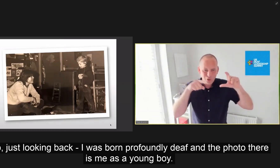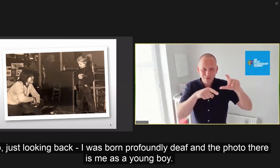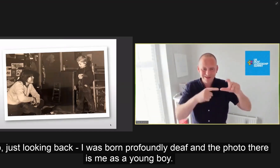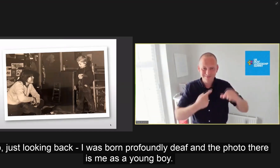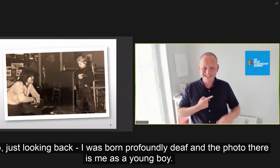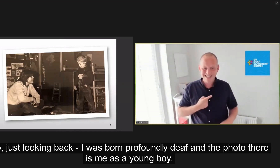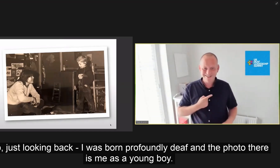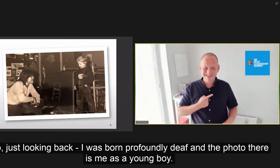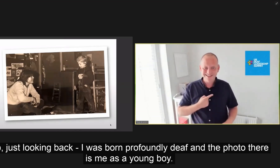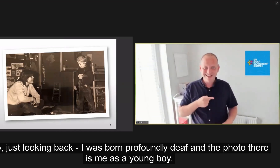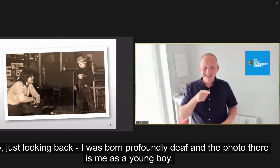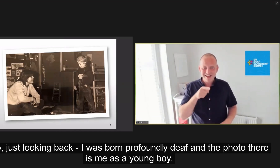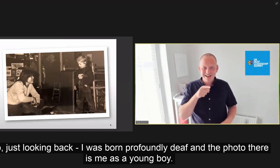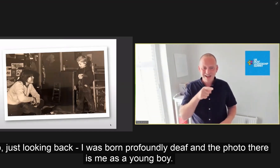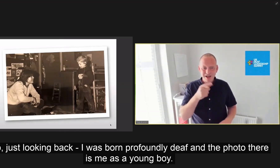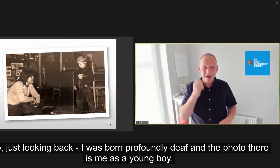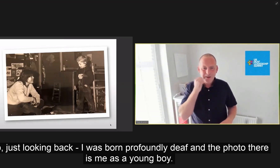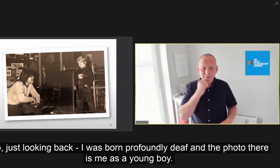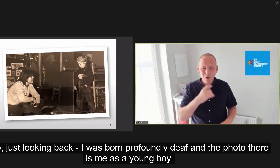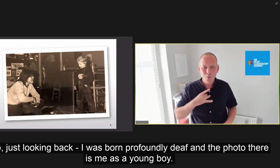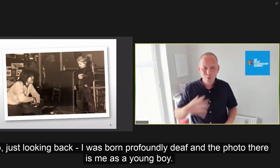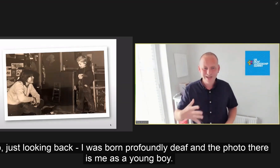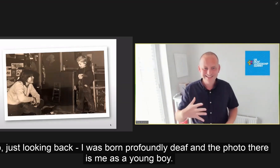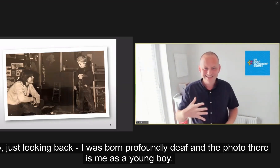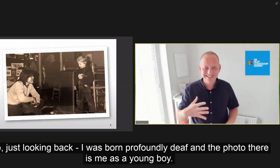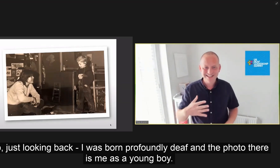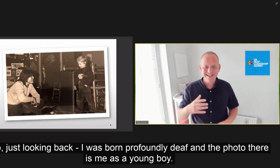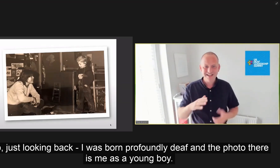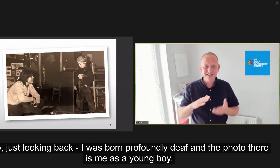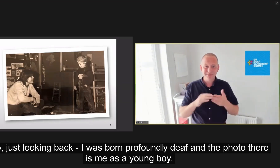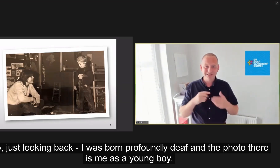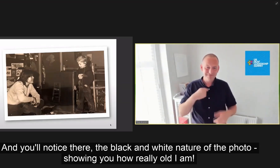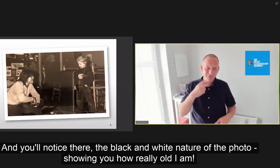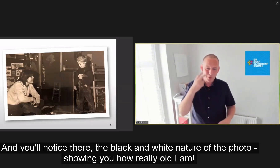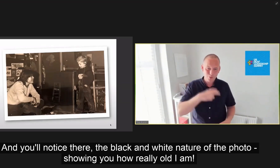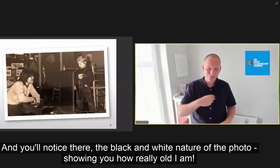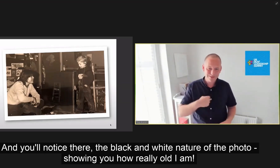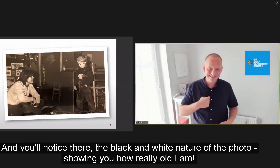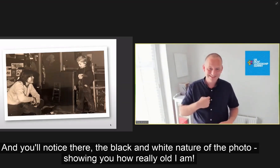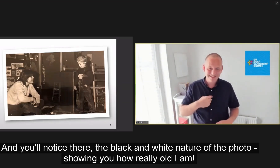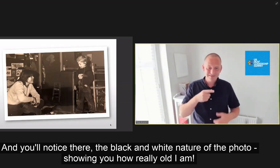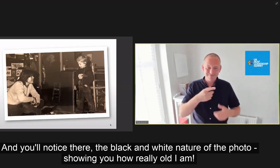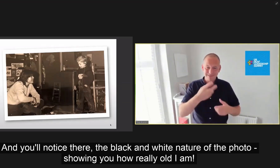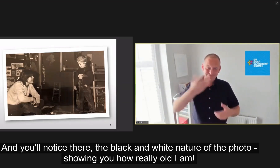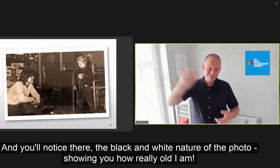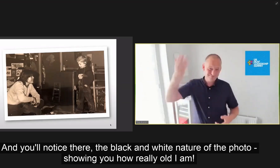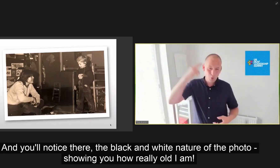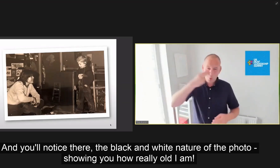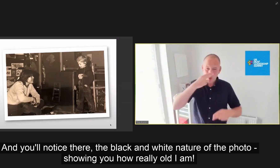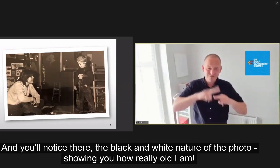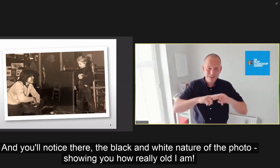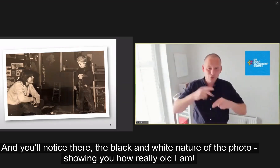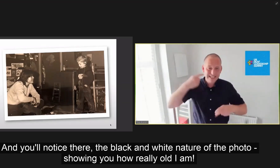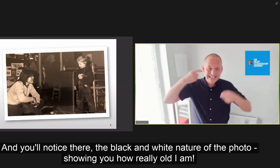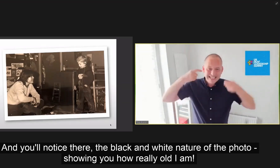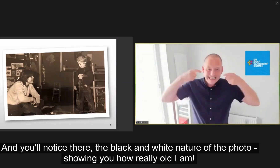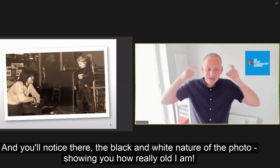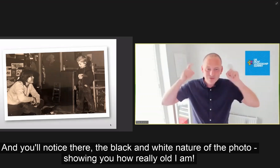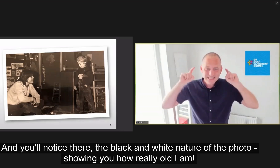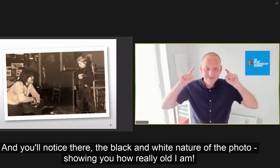the photo here is me as a young boy. You notice the black and white nature of the photo, obviously representing just how old